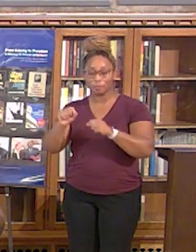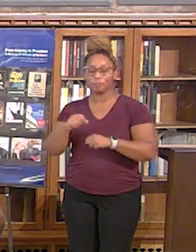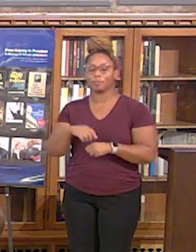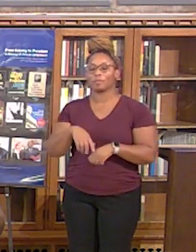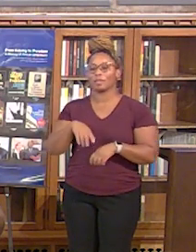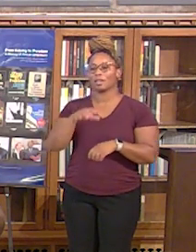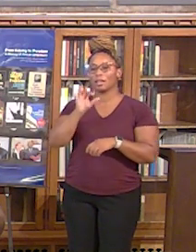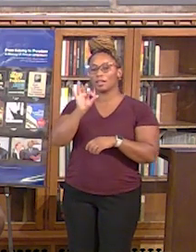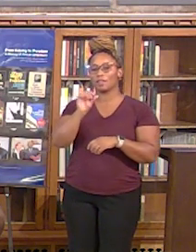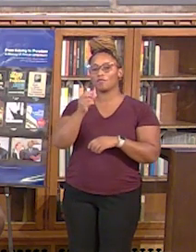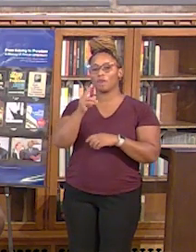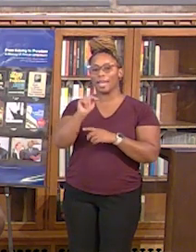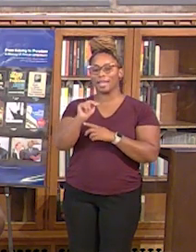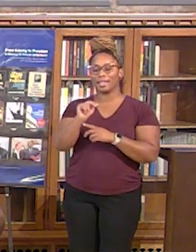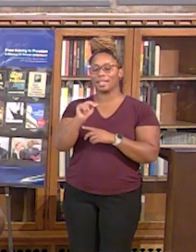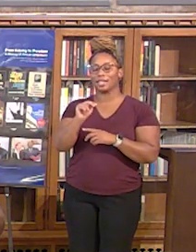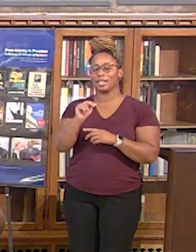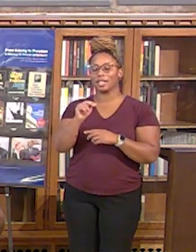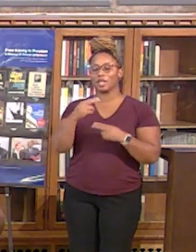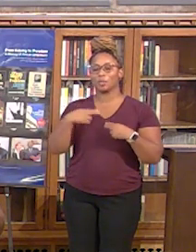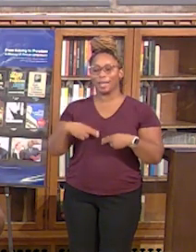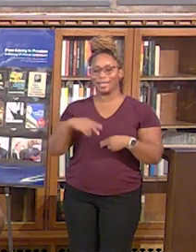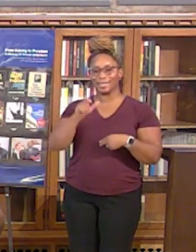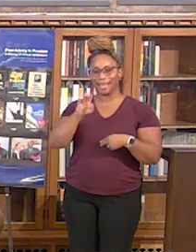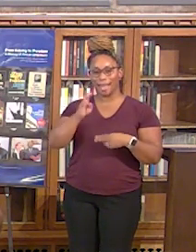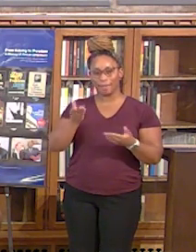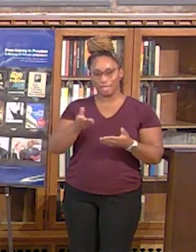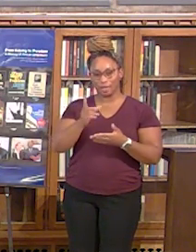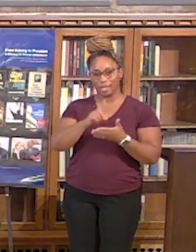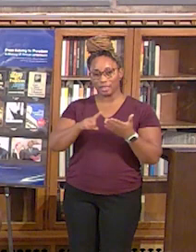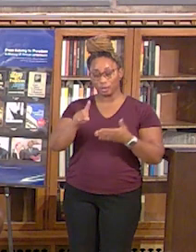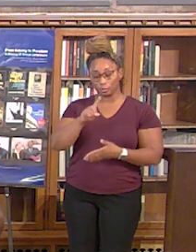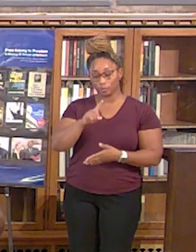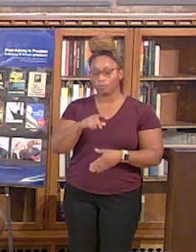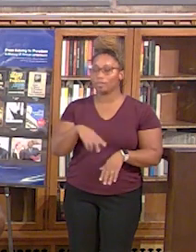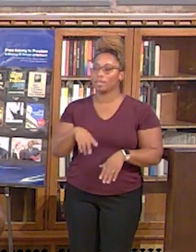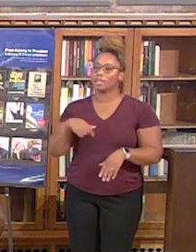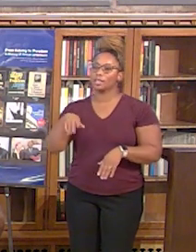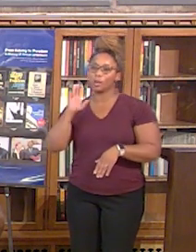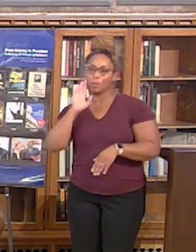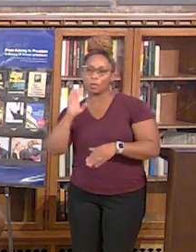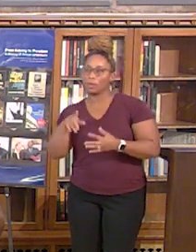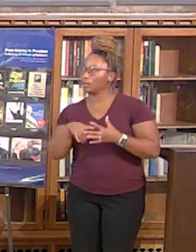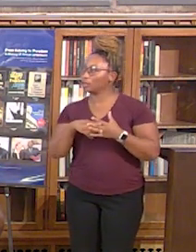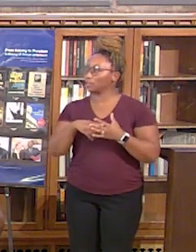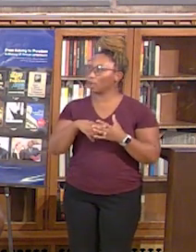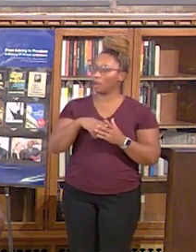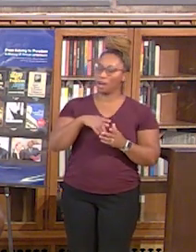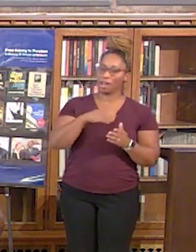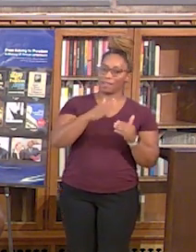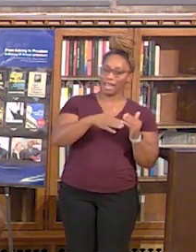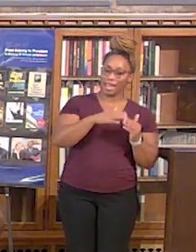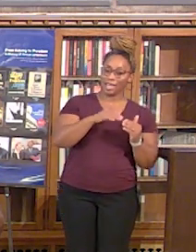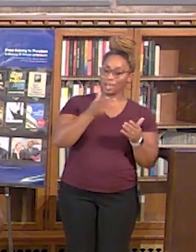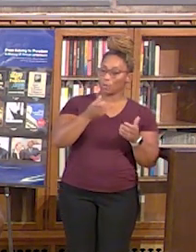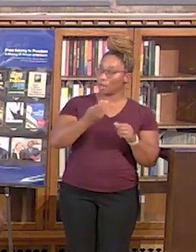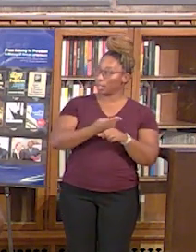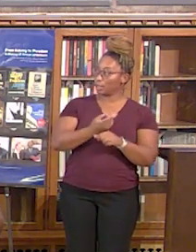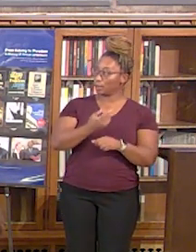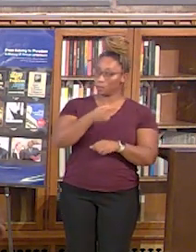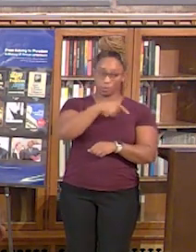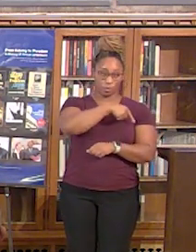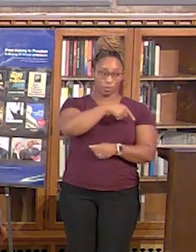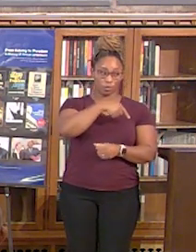Humanities Lab at Duke University so we will start at this end and you want to use the